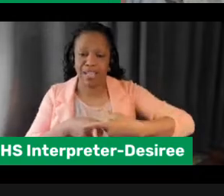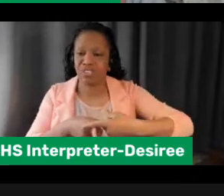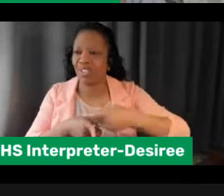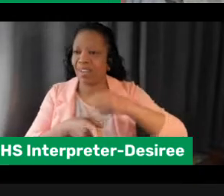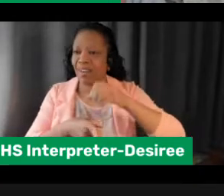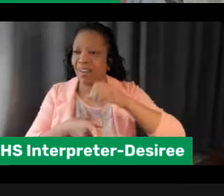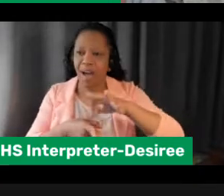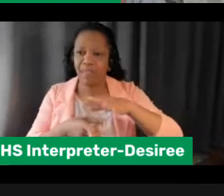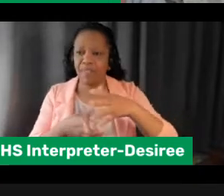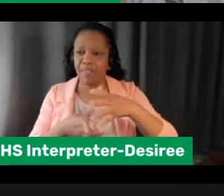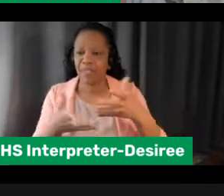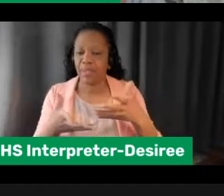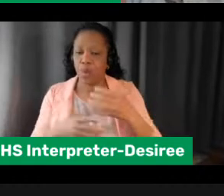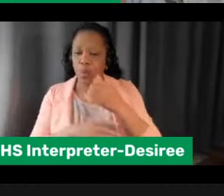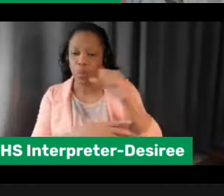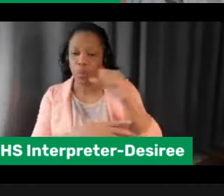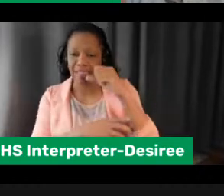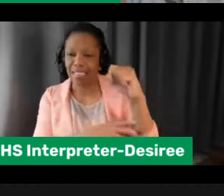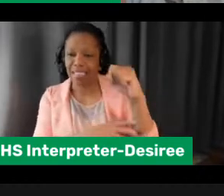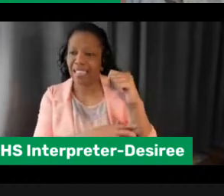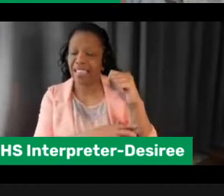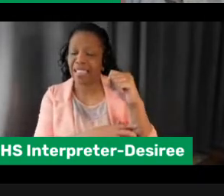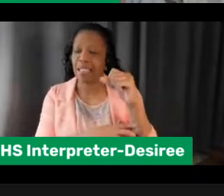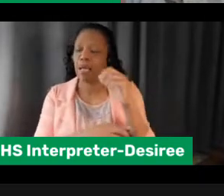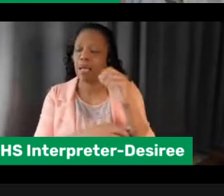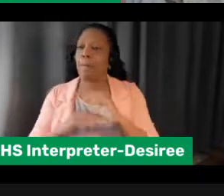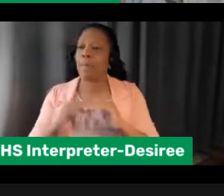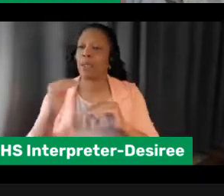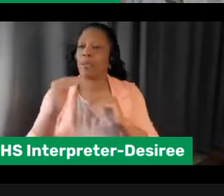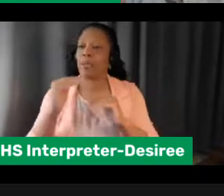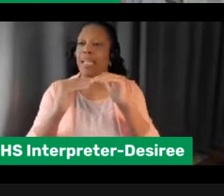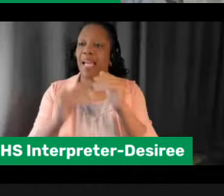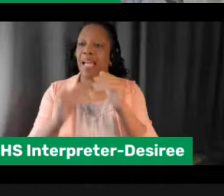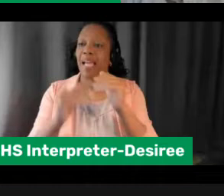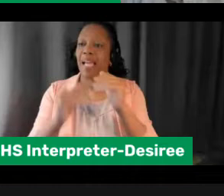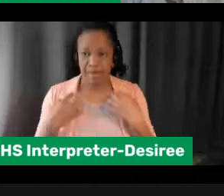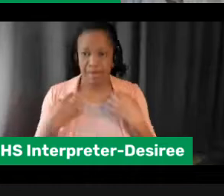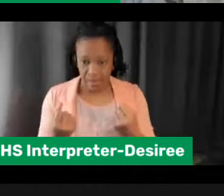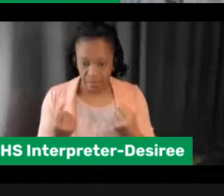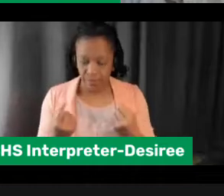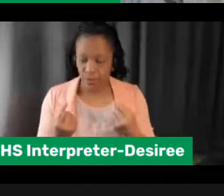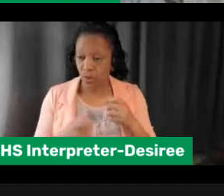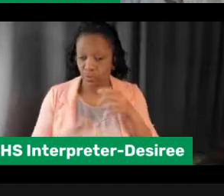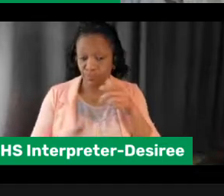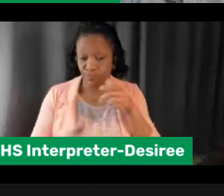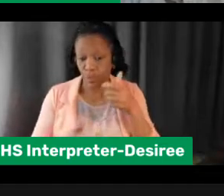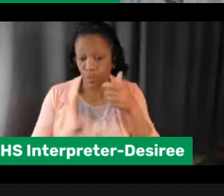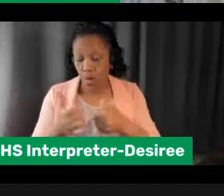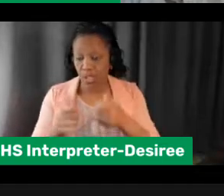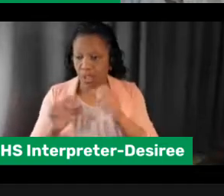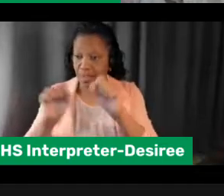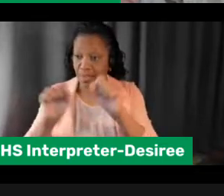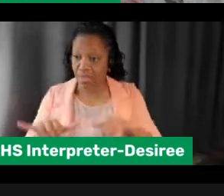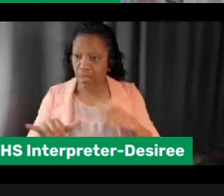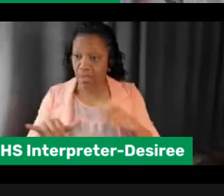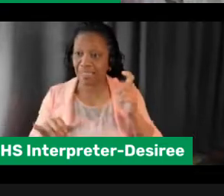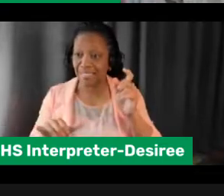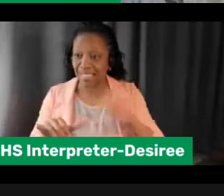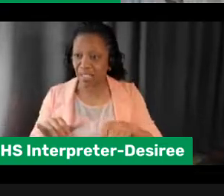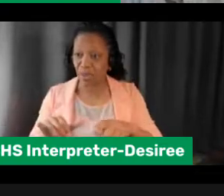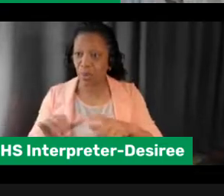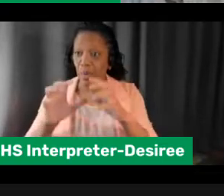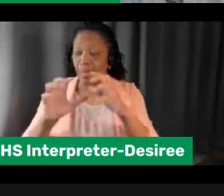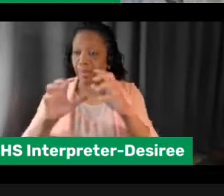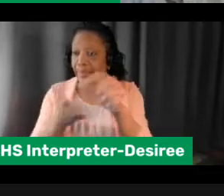and building and healing. So what systems do we need to tear down? What systems do we need to